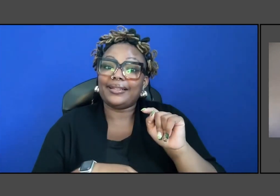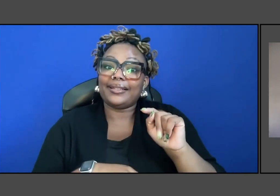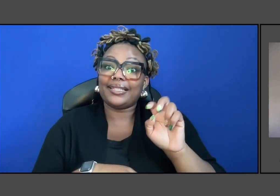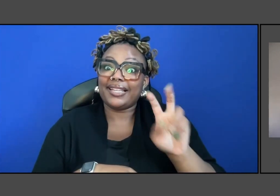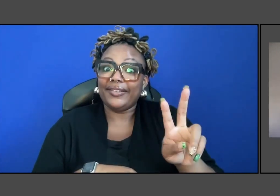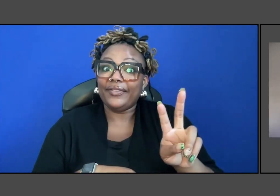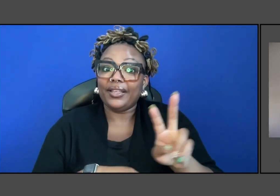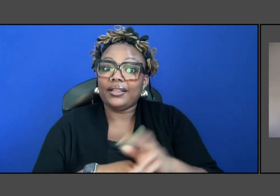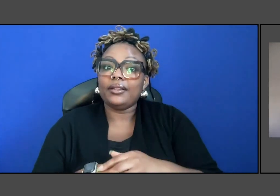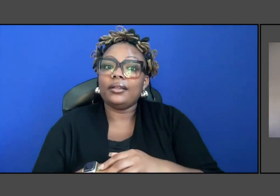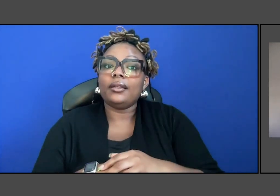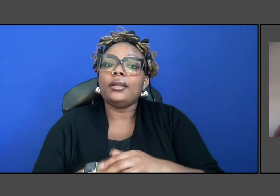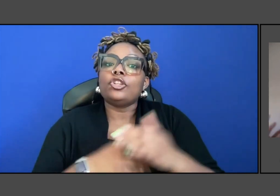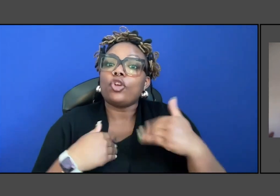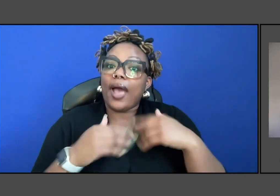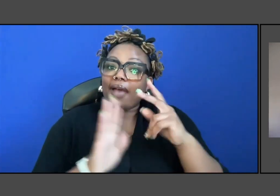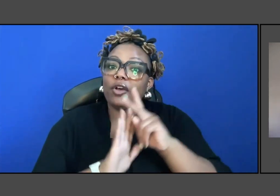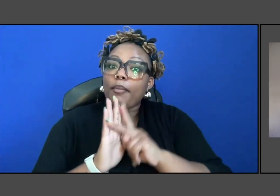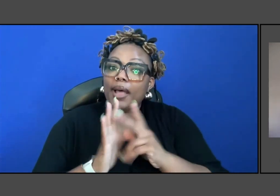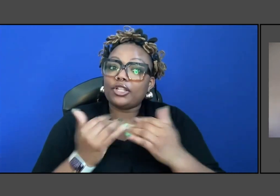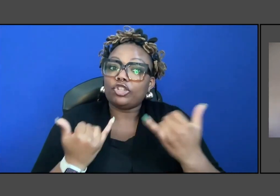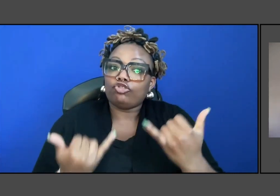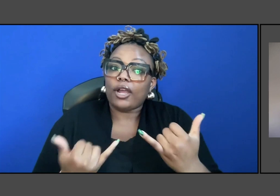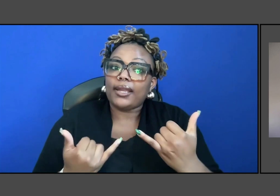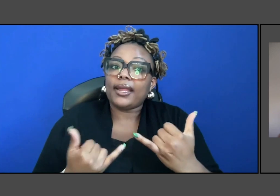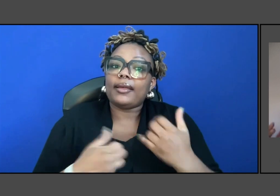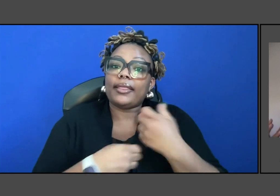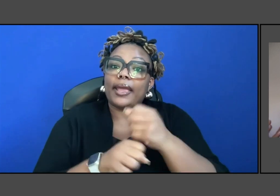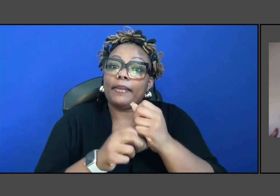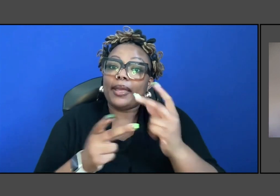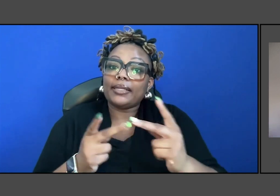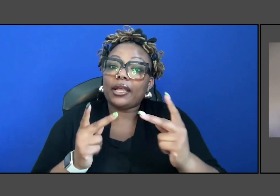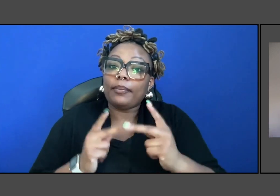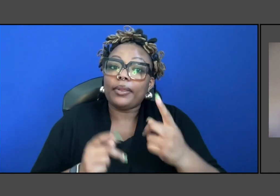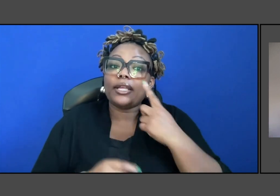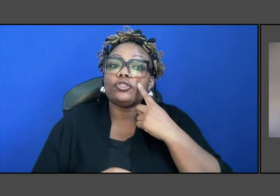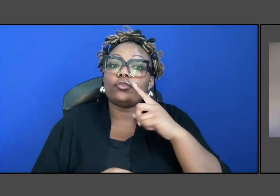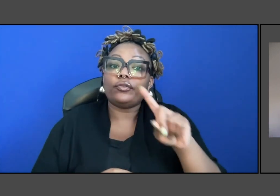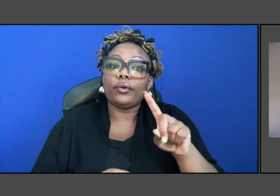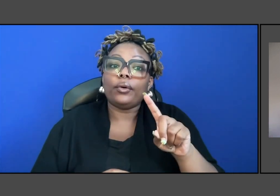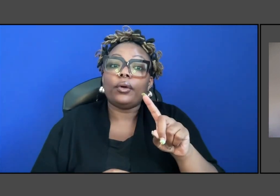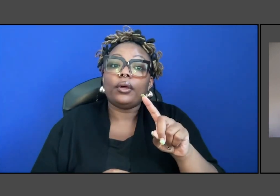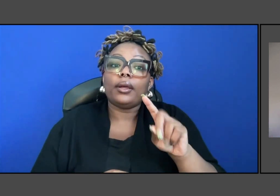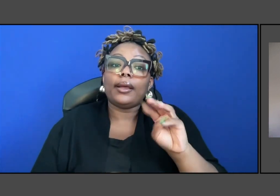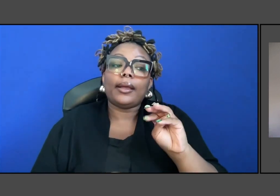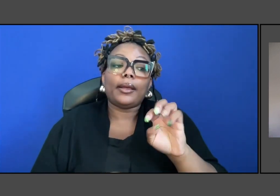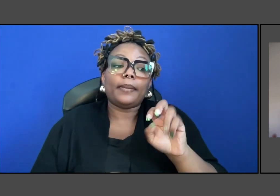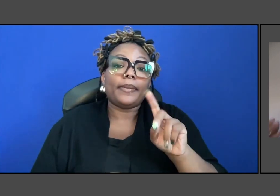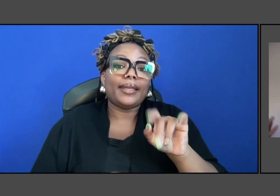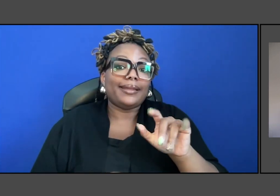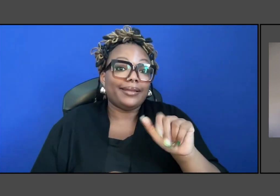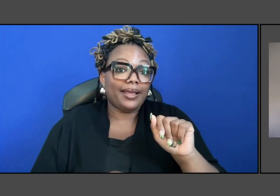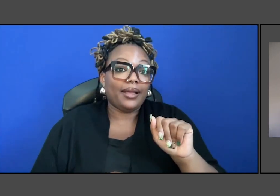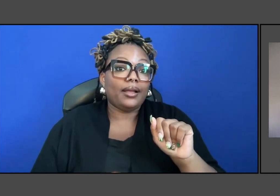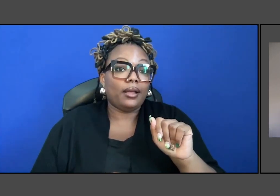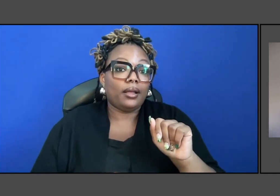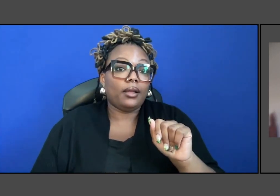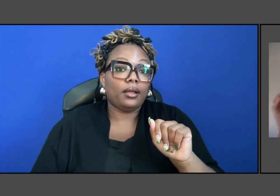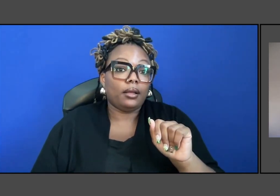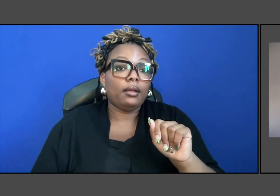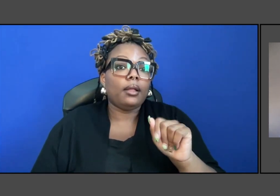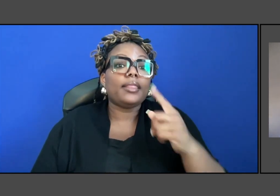Great. policy right now that creates a space for media that is for the public